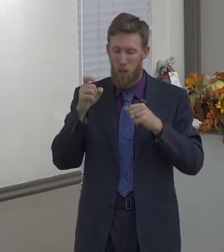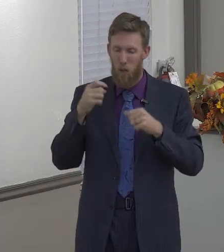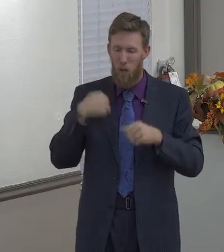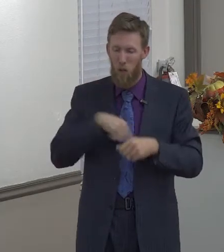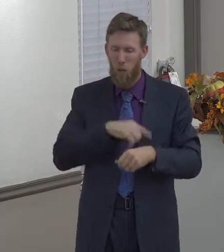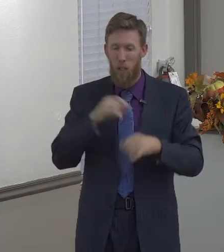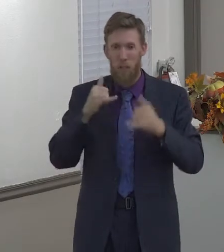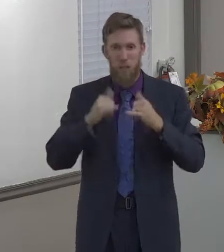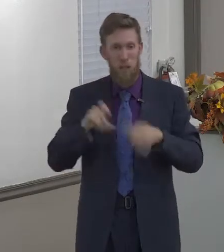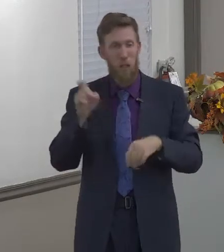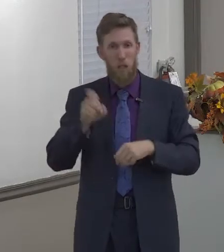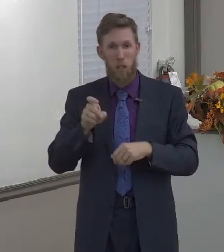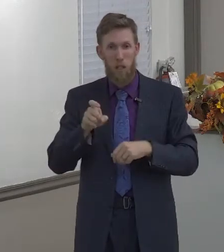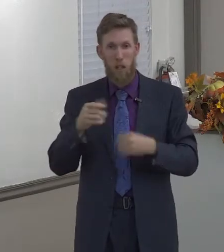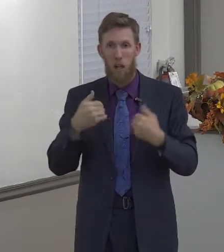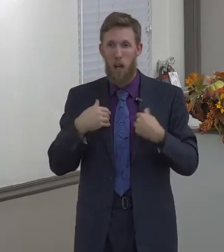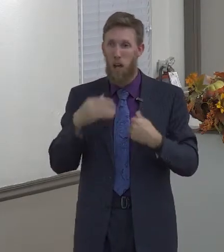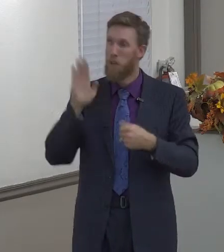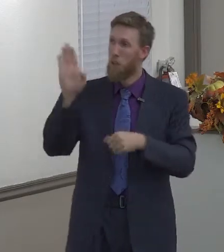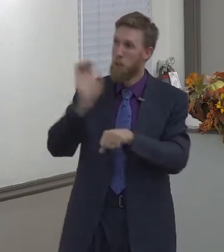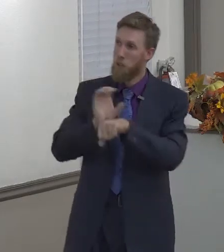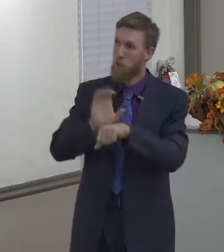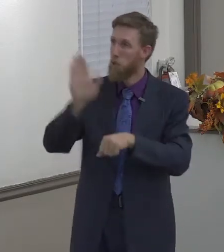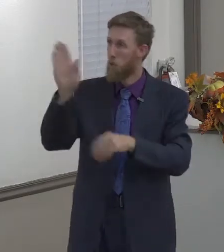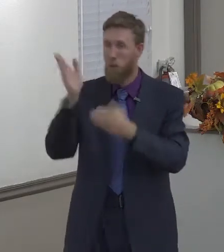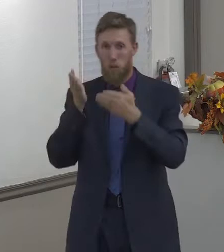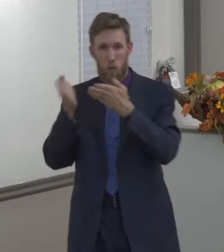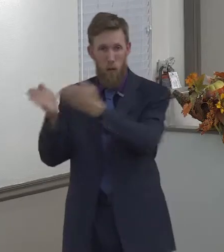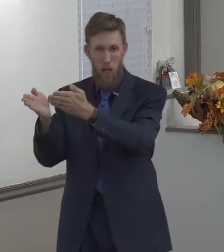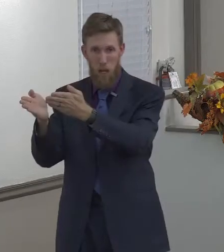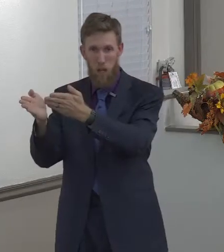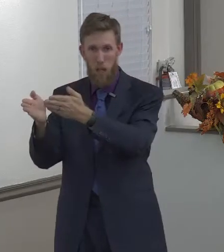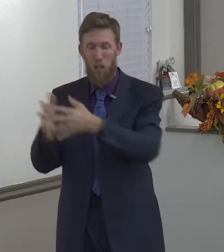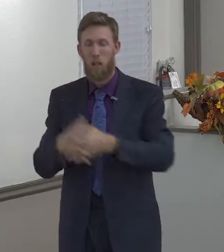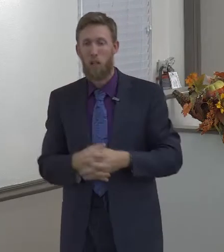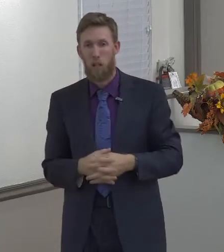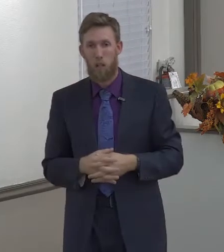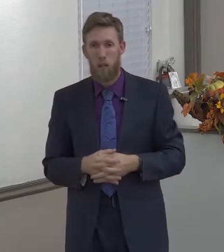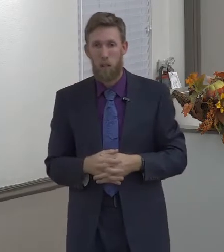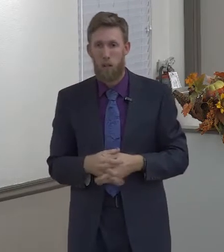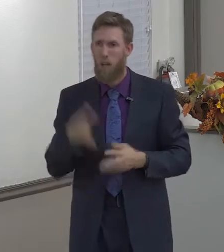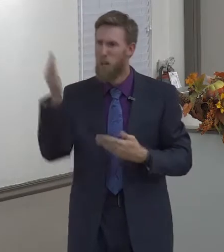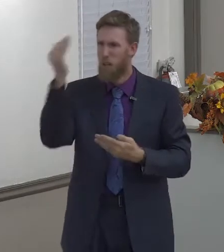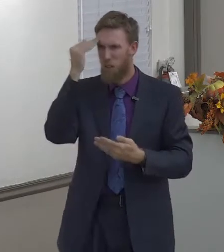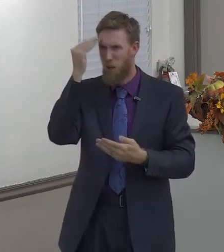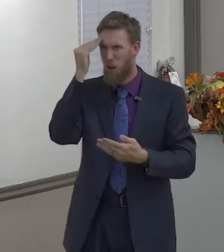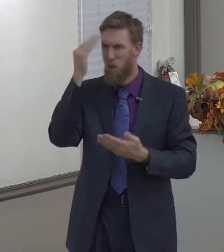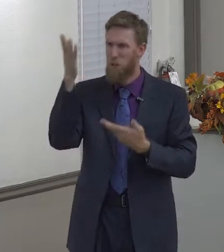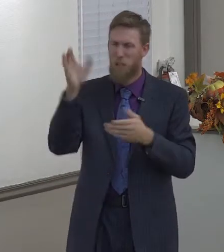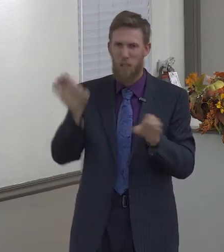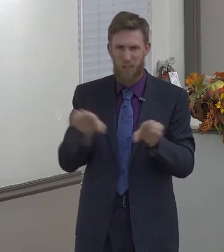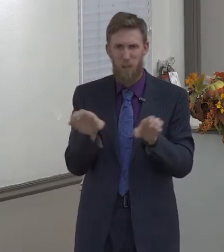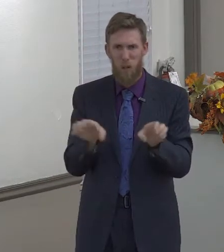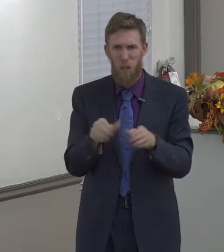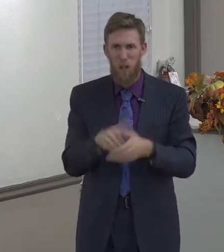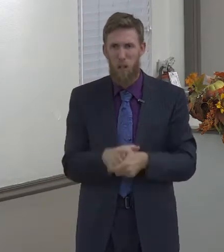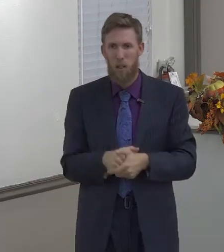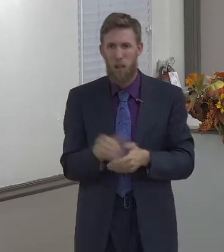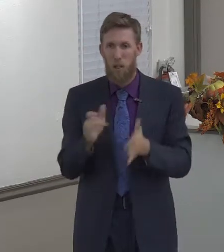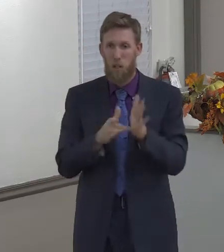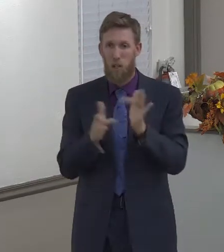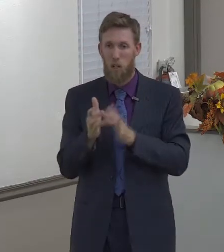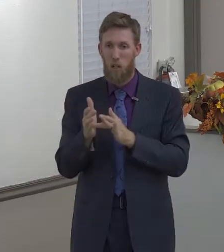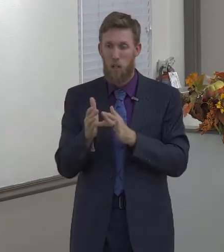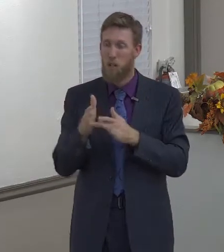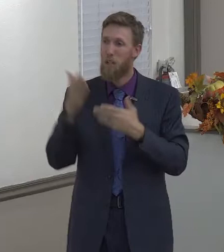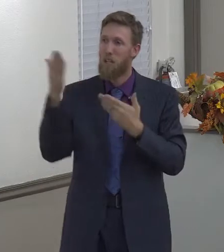Pastor says it all the time. Jesus said, I will build my church. It's not up to us to try to figure out the next best thing to do.